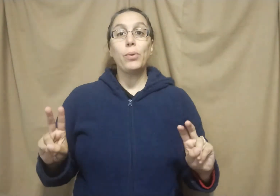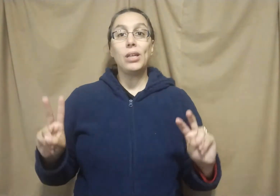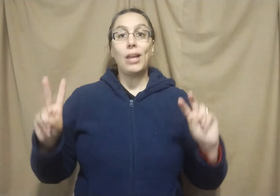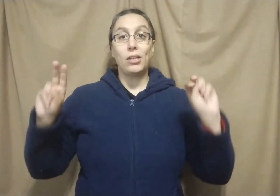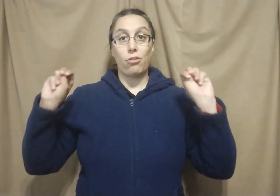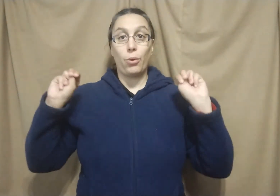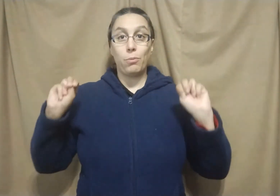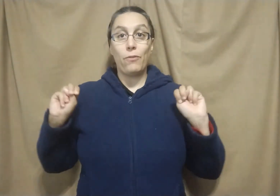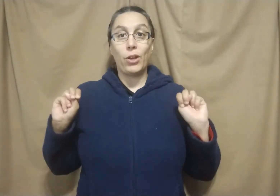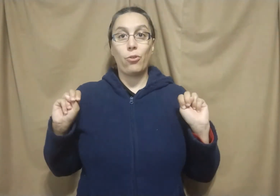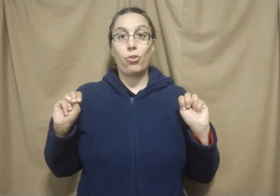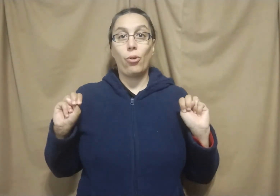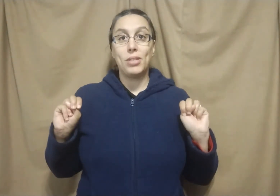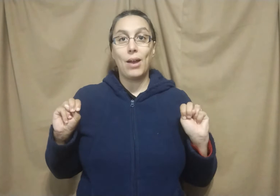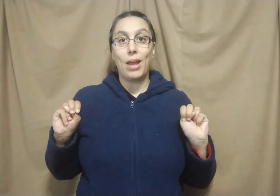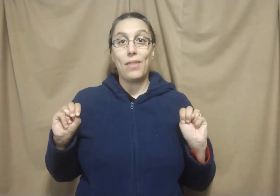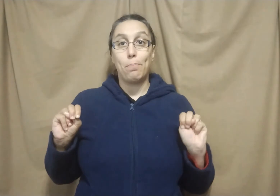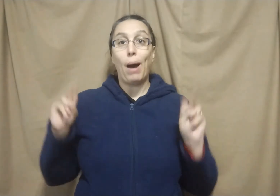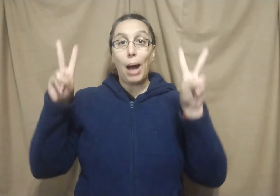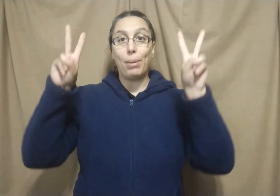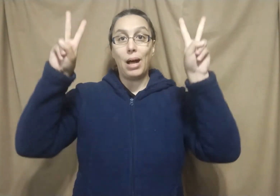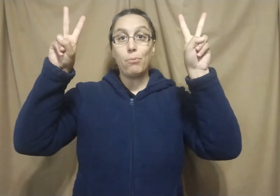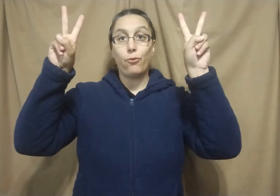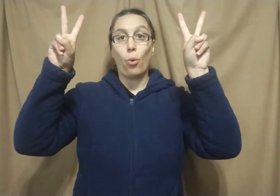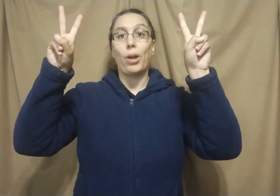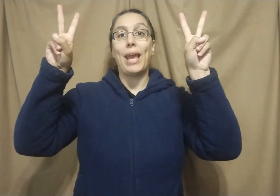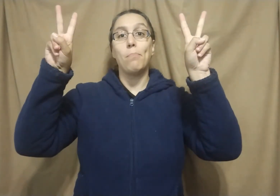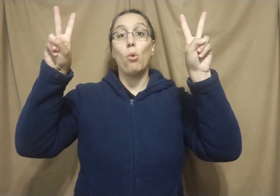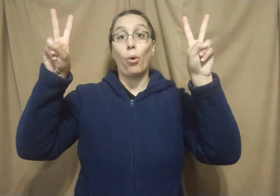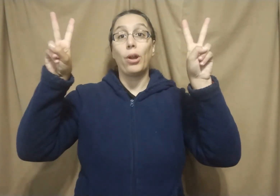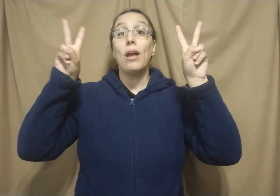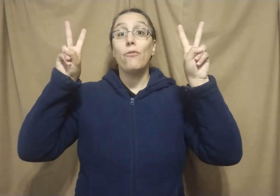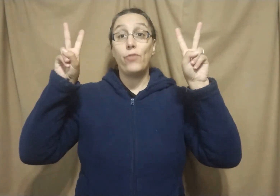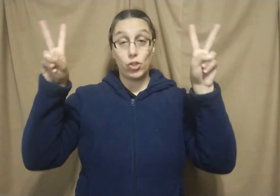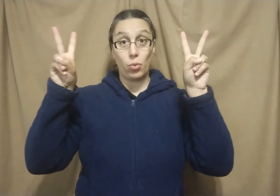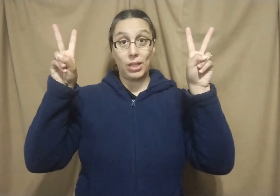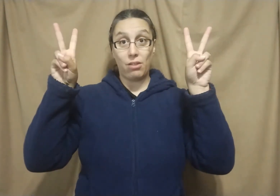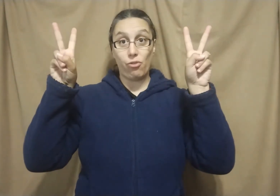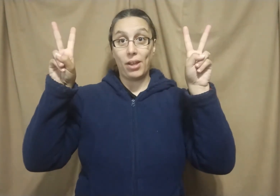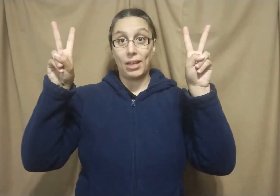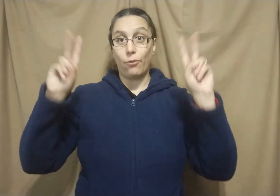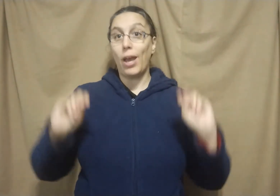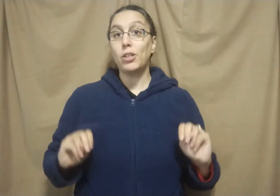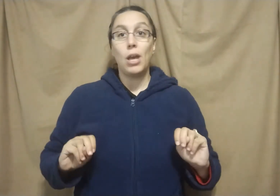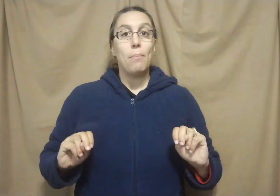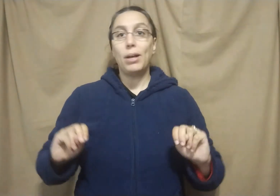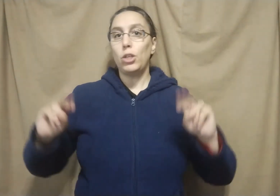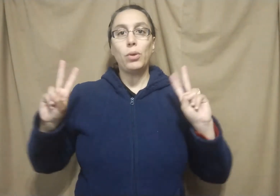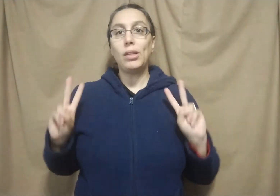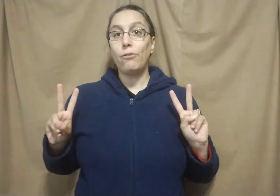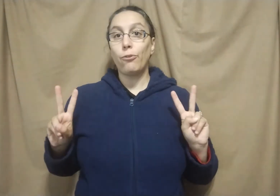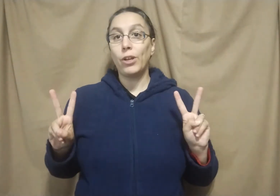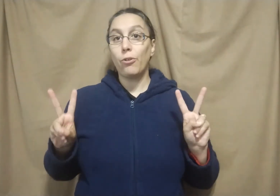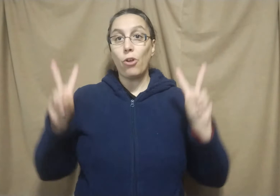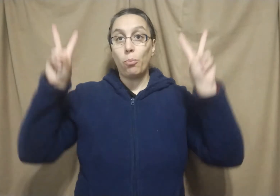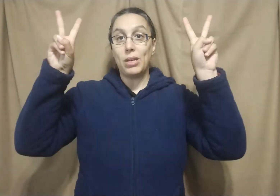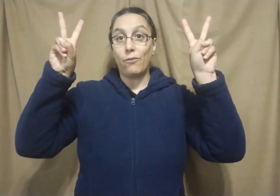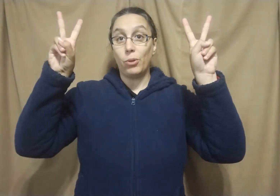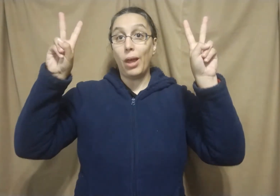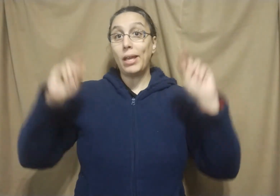like to start with my fingers curled down and then pop up for a more visually striking effect, but you can leave your fingers open if you like.